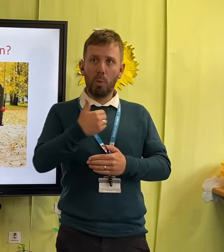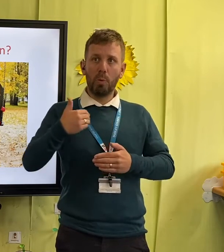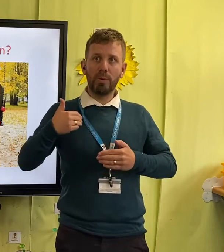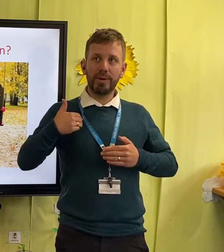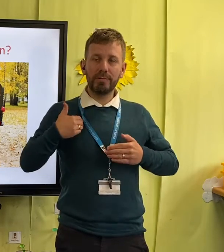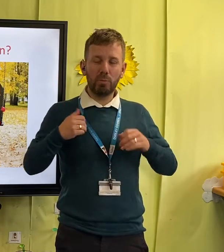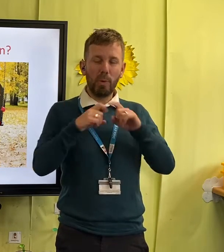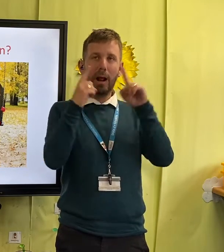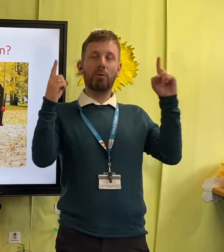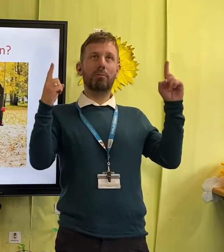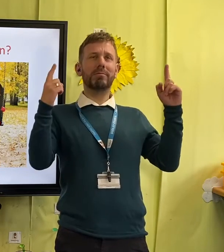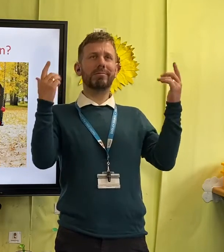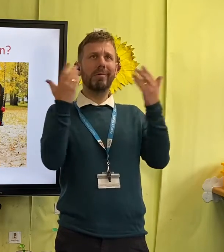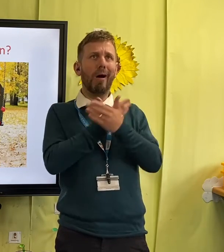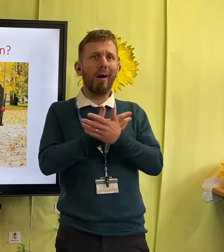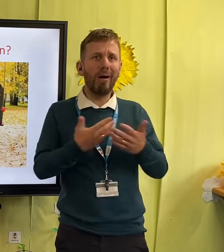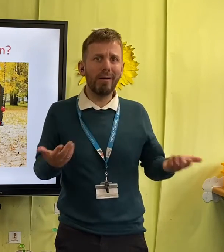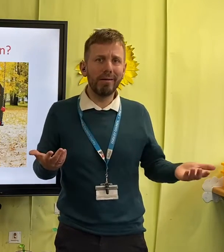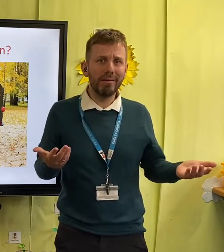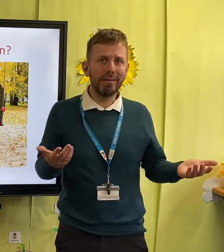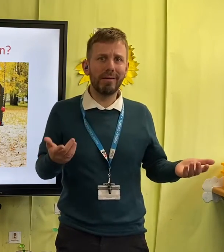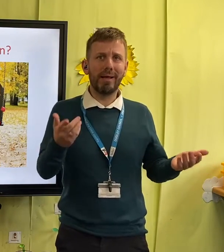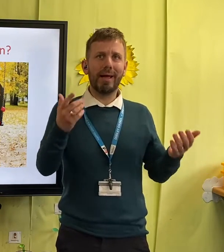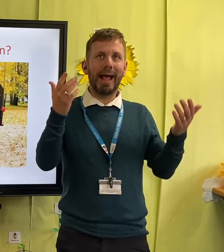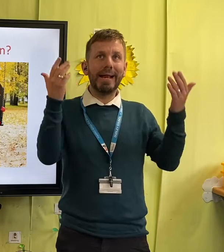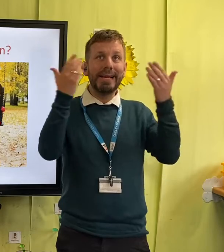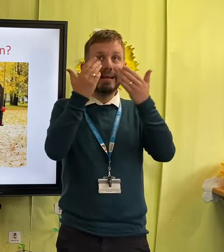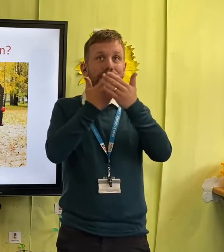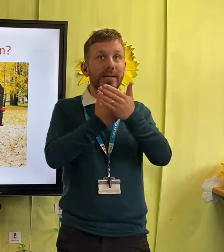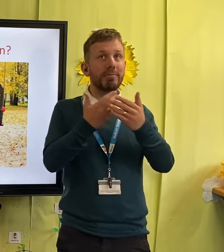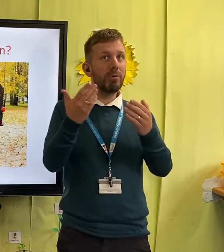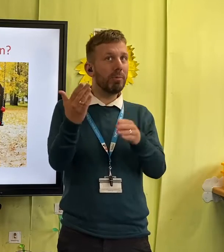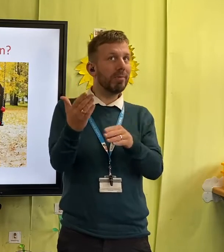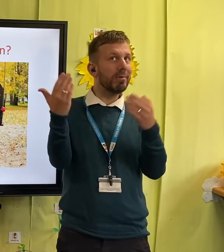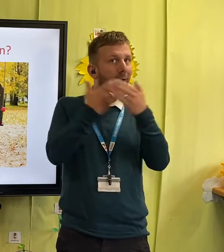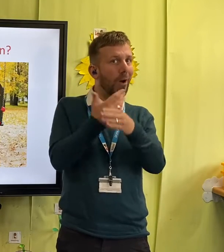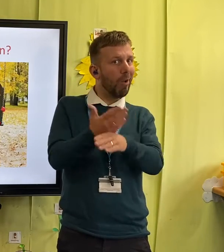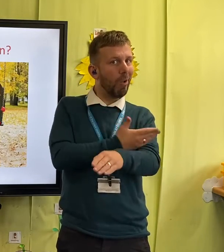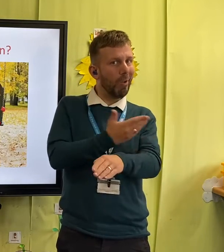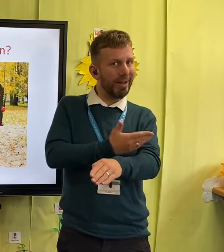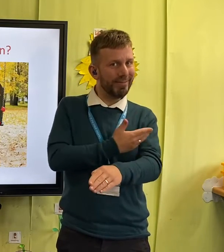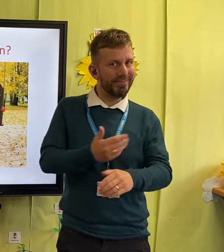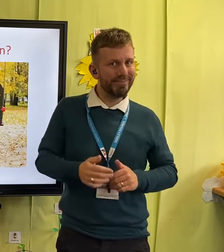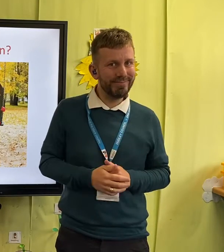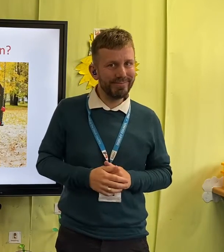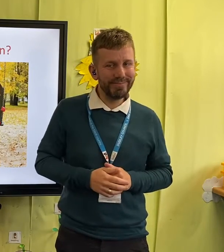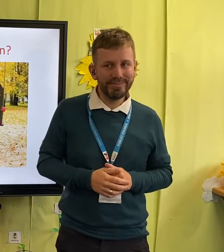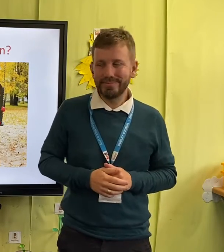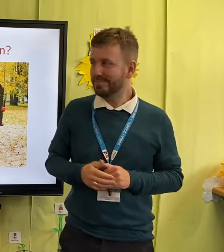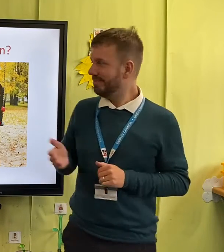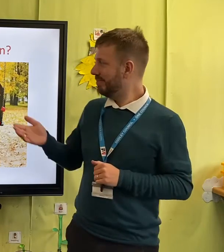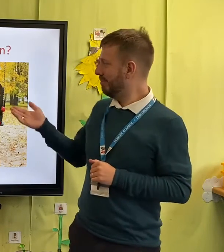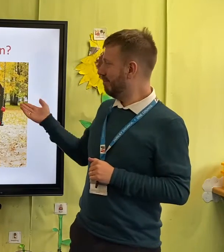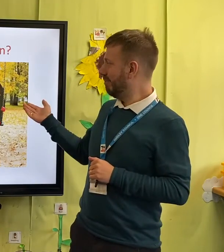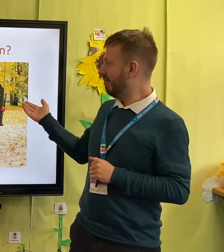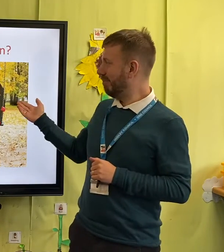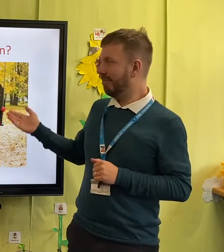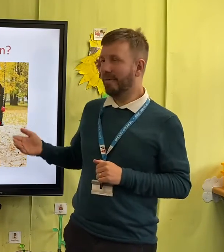Outside now, you'll notice that in the morning it's darker when you wake up, and in the evening it's darker earlier.